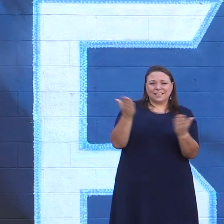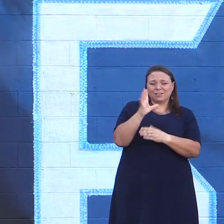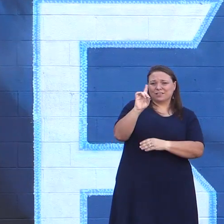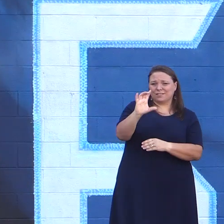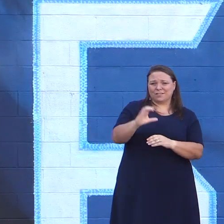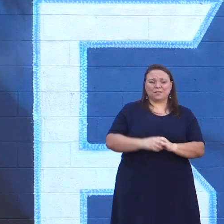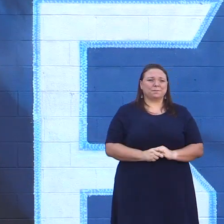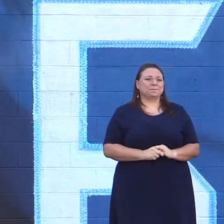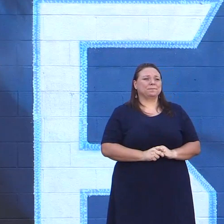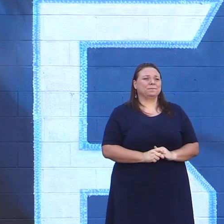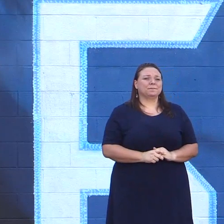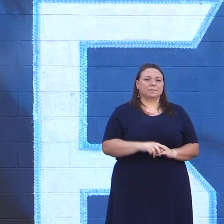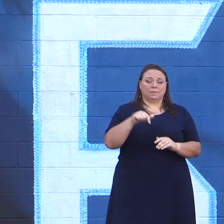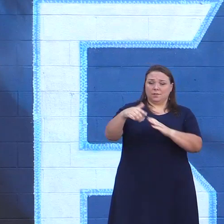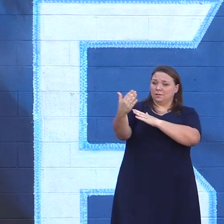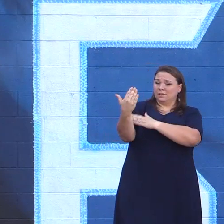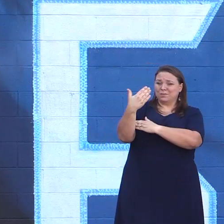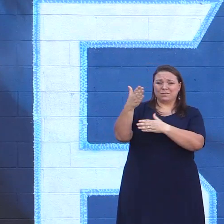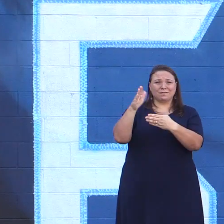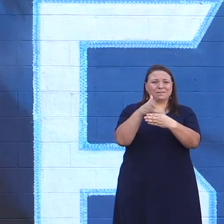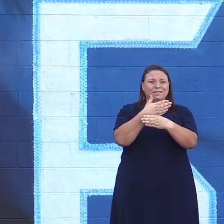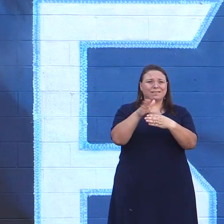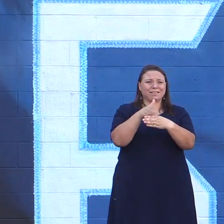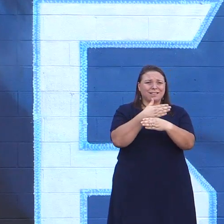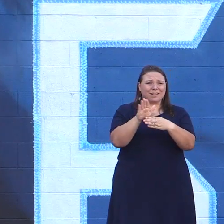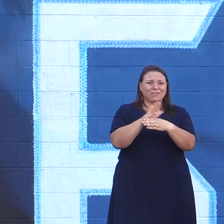County. This morning, the